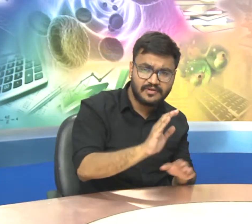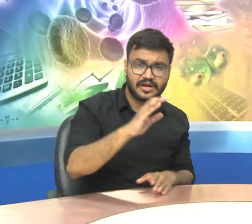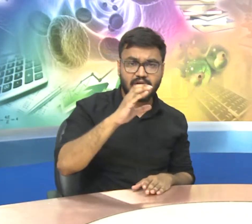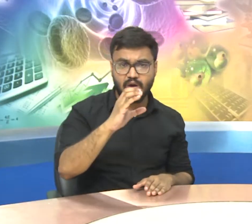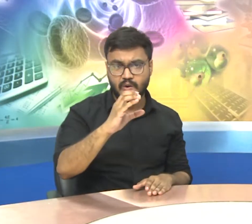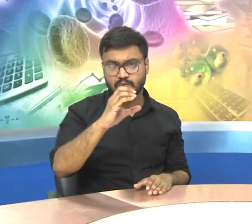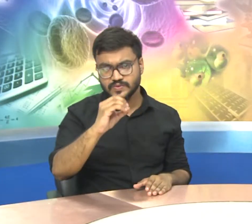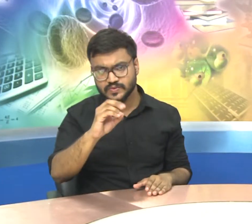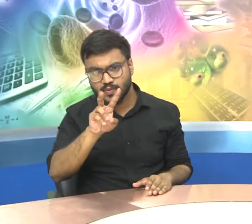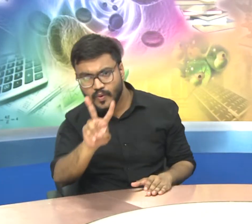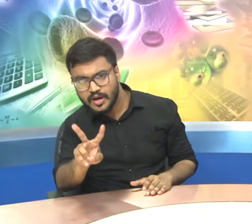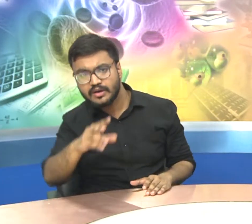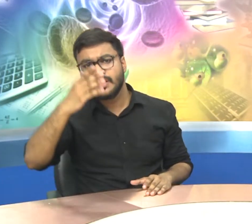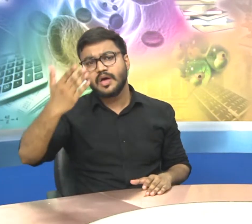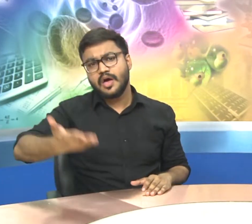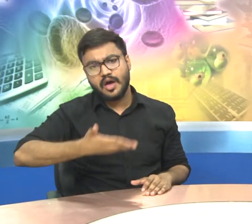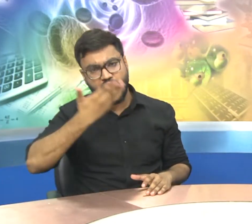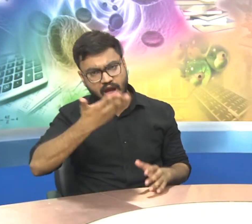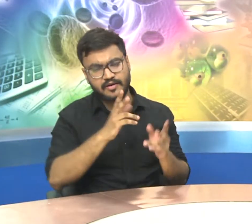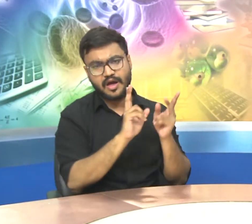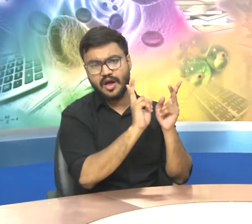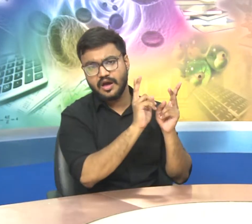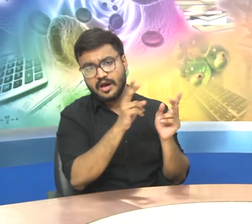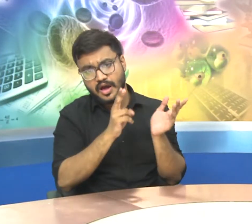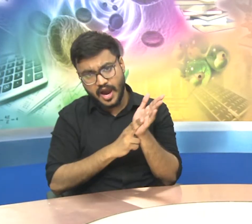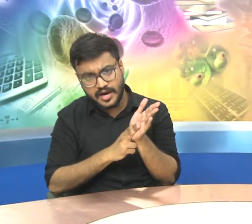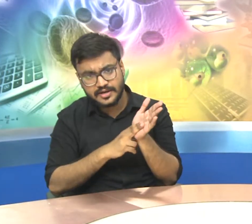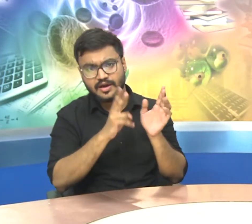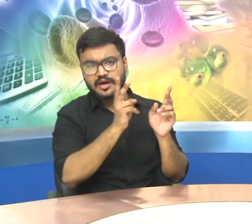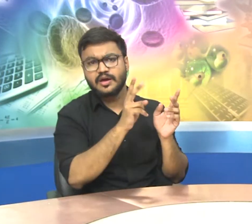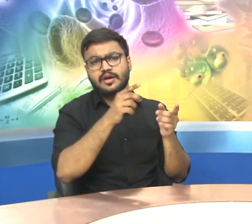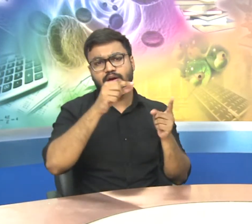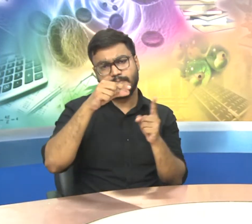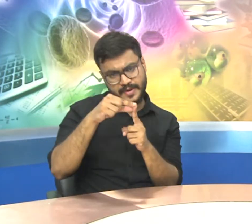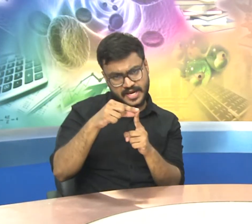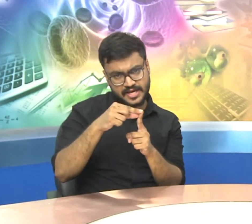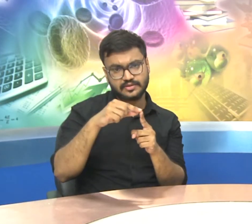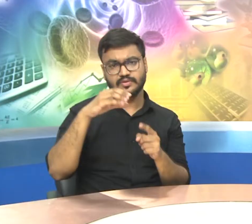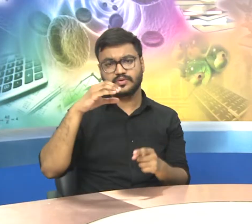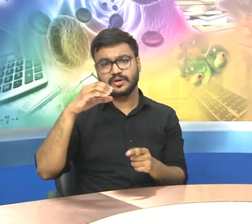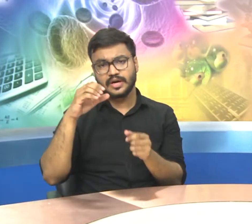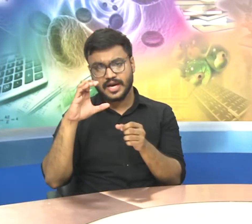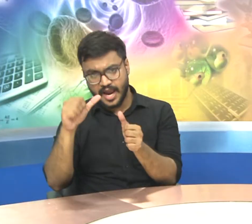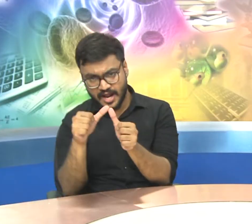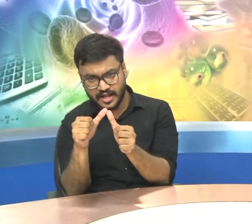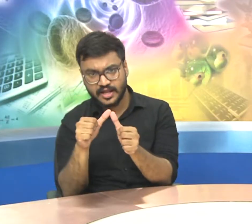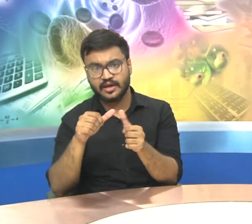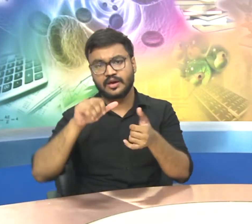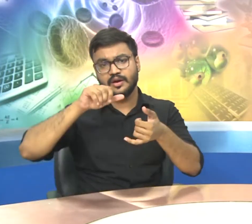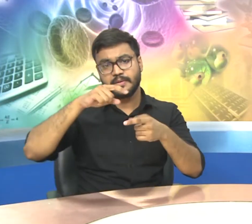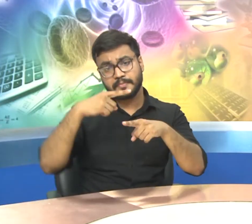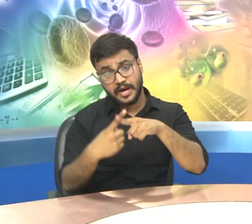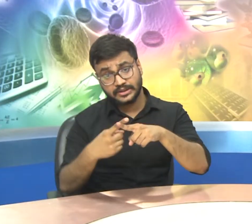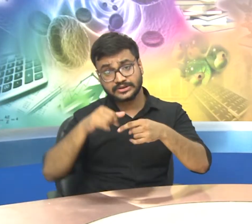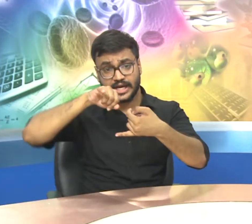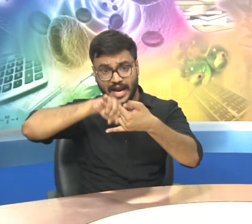Inorganic substances include water, oxygen, carbon dioxide,